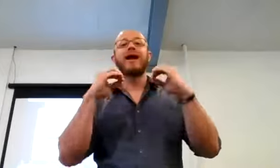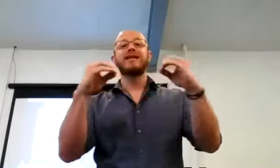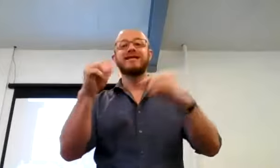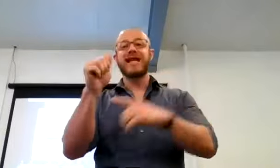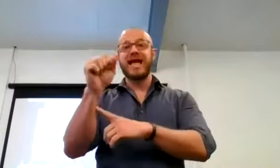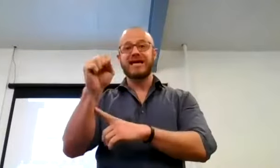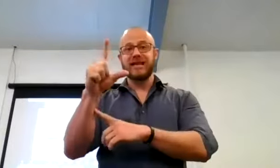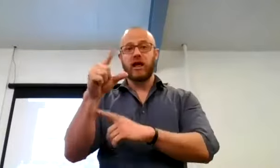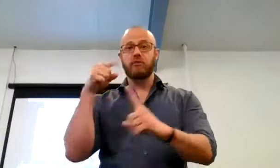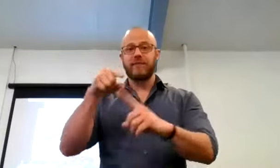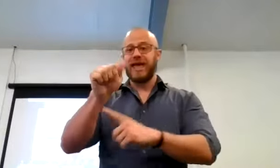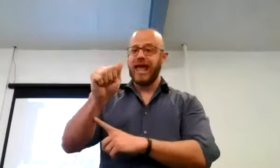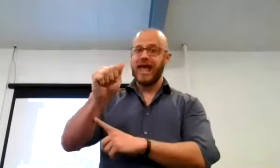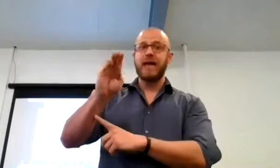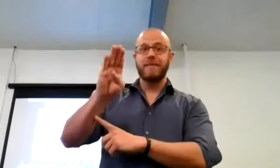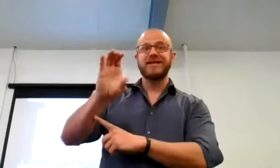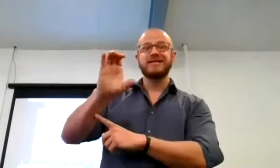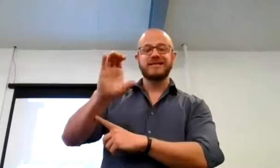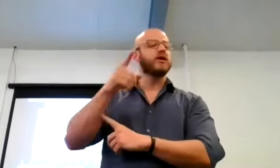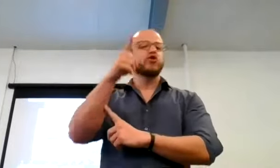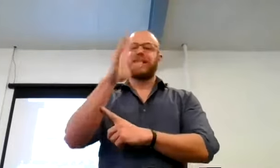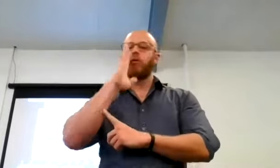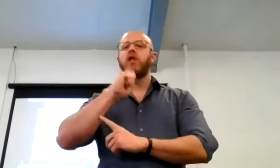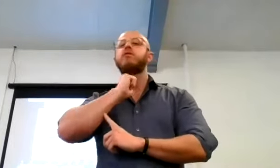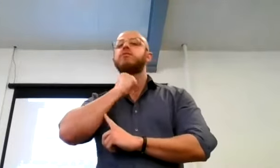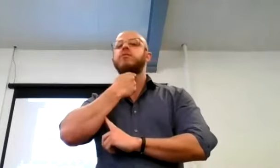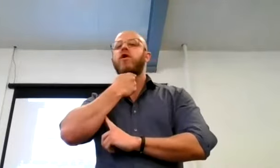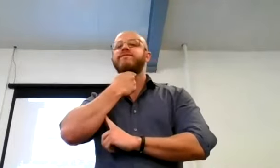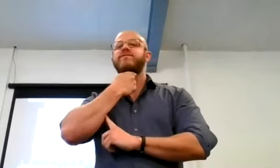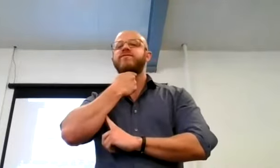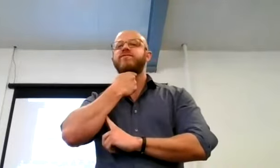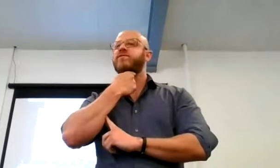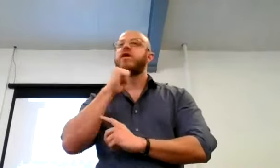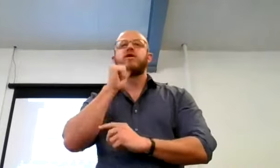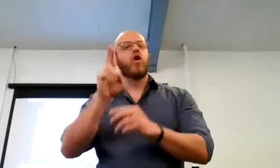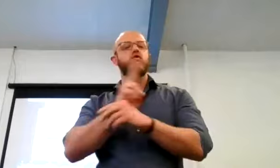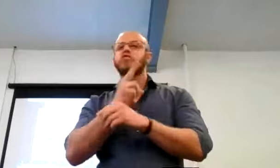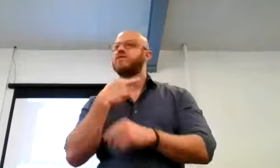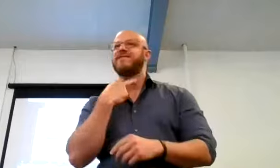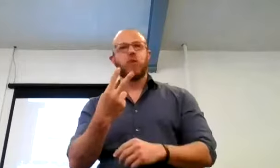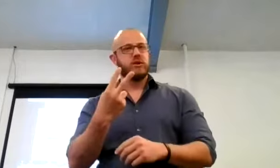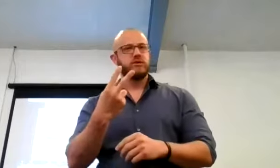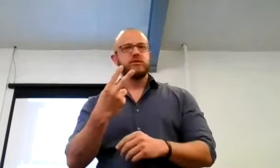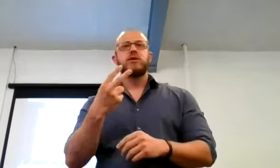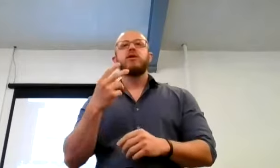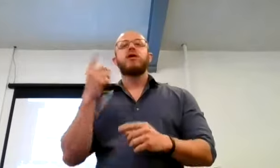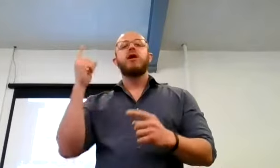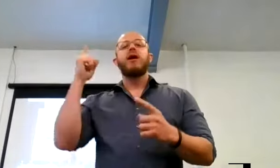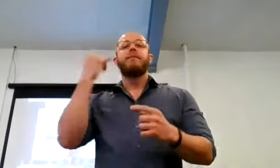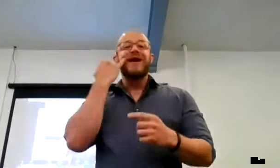But when I actually teach you guys the ASL, the alphabet and whatnot, I actually will not be voicing. She won't use her